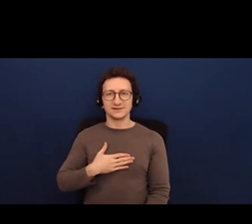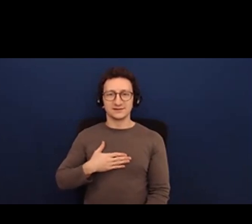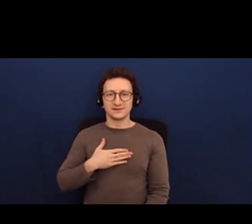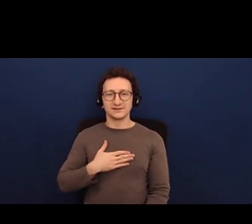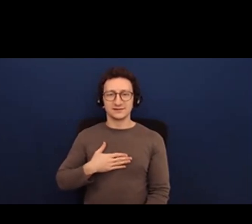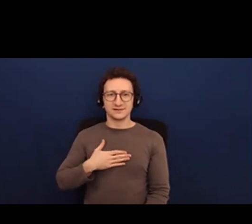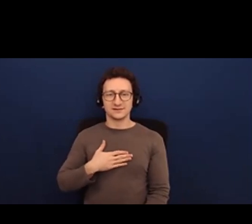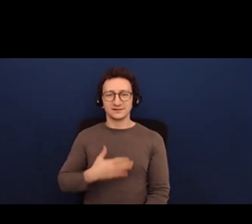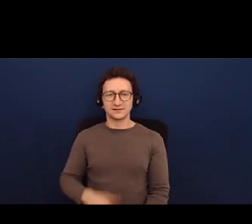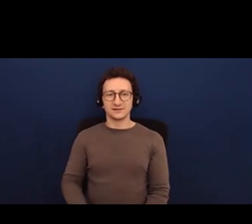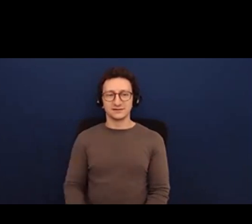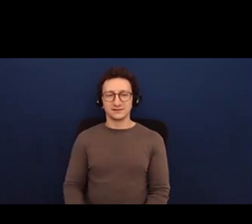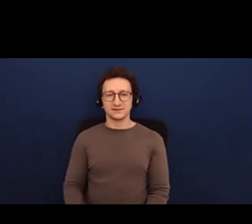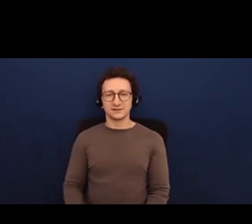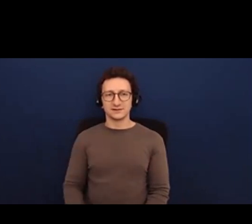Yeah.